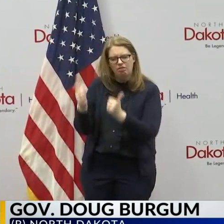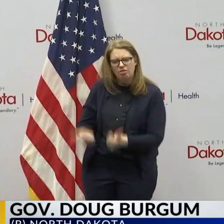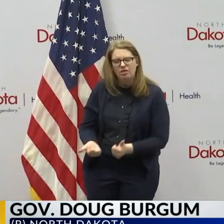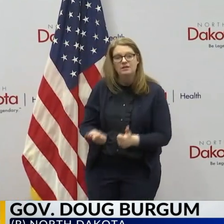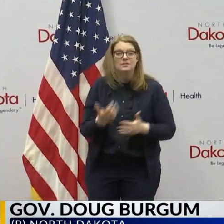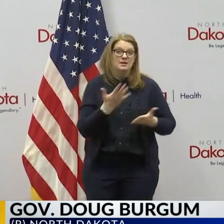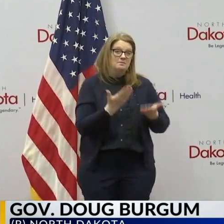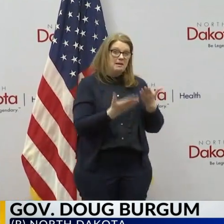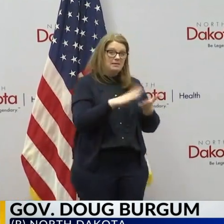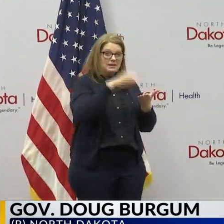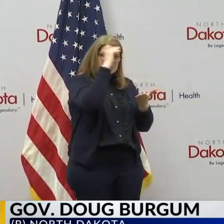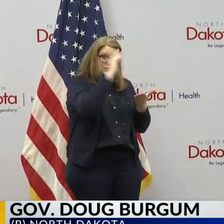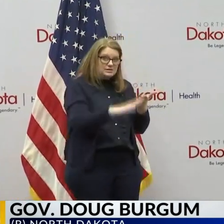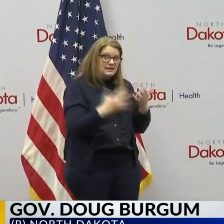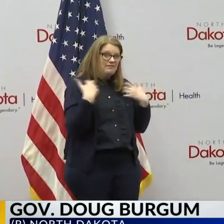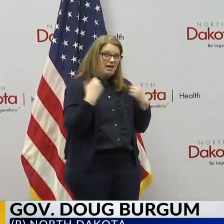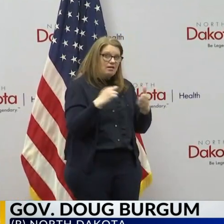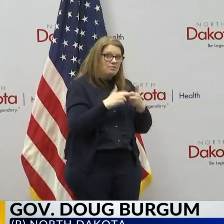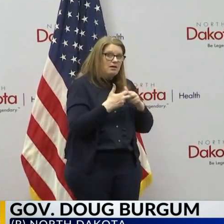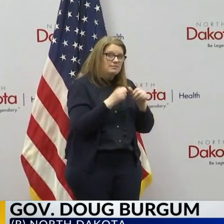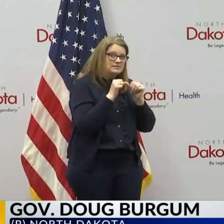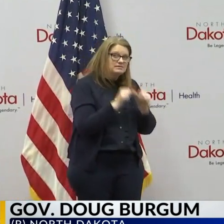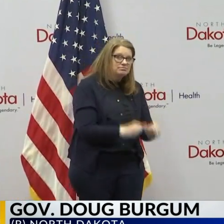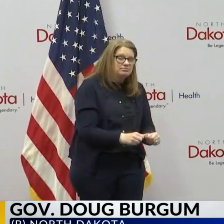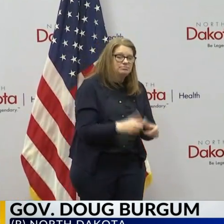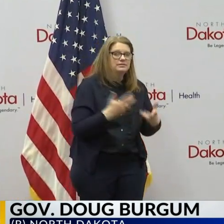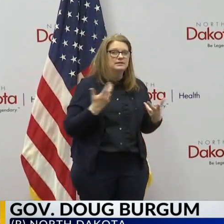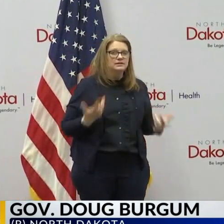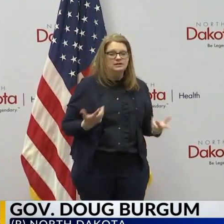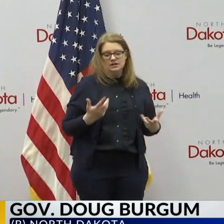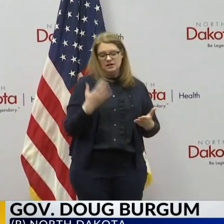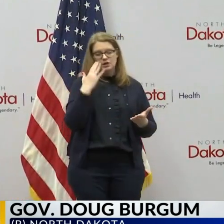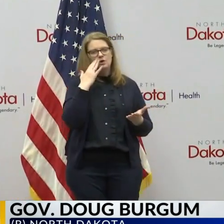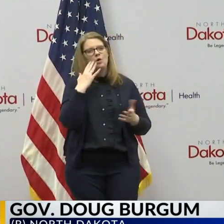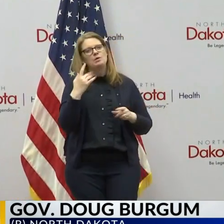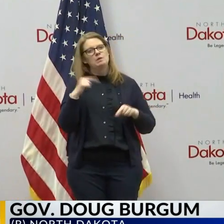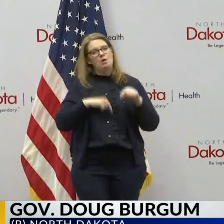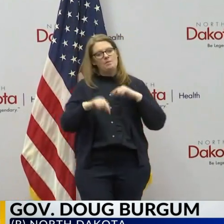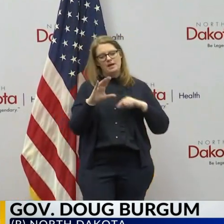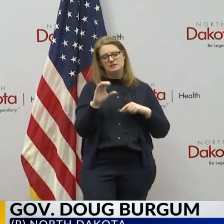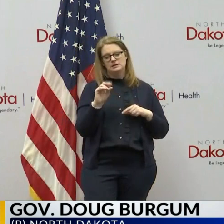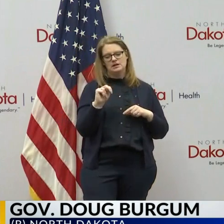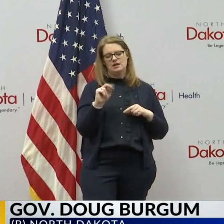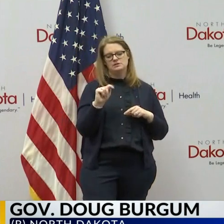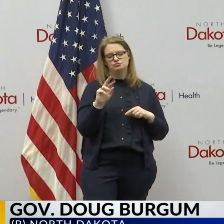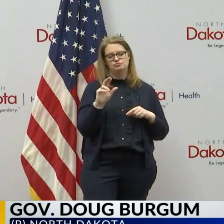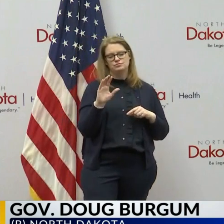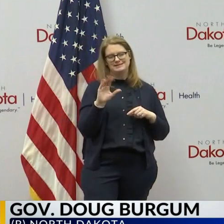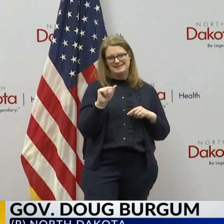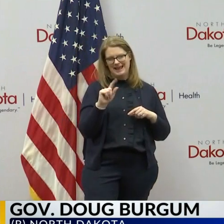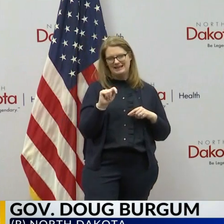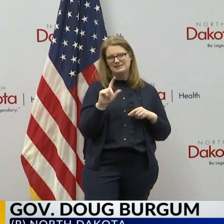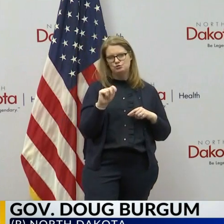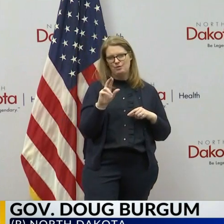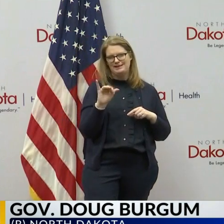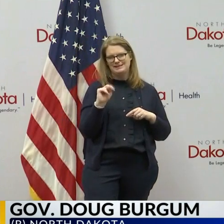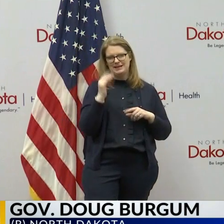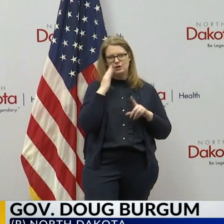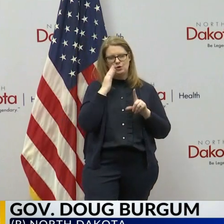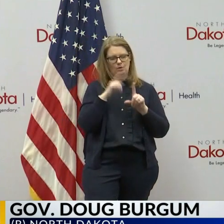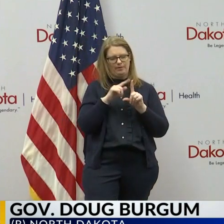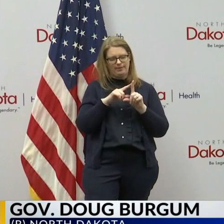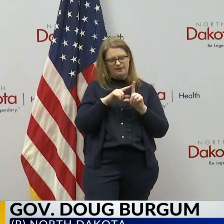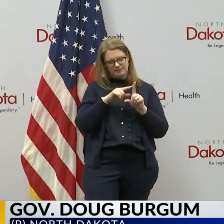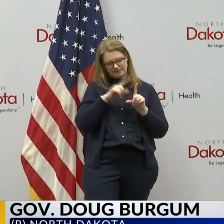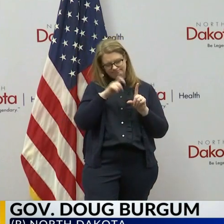health conditions. And when we think about tracing, and we talk about contact tracing, you'll hear more of that later. In North Dakota right now, when we